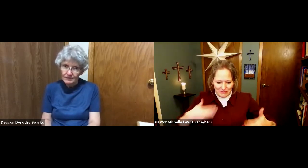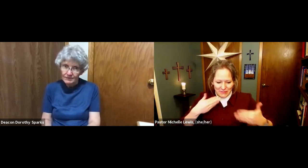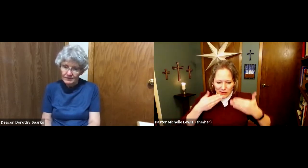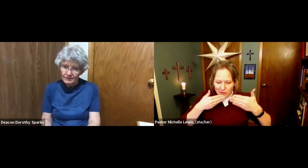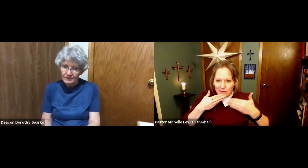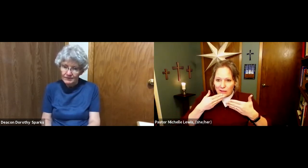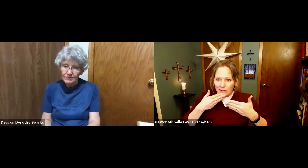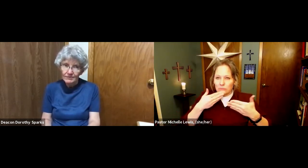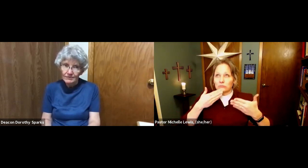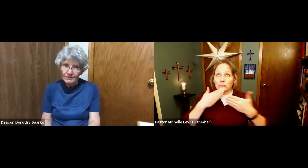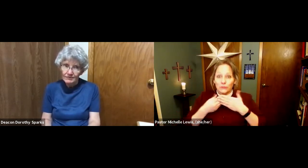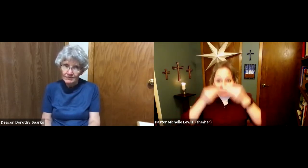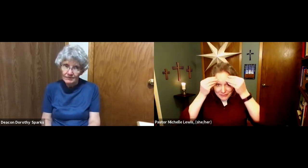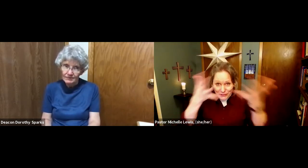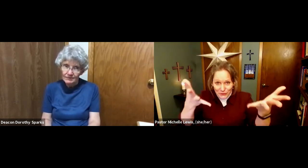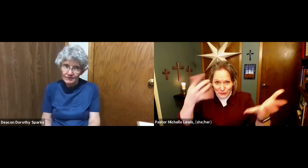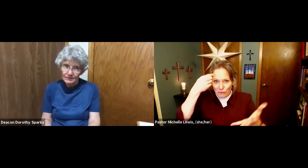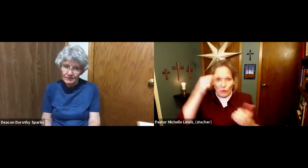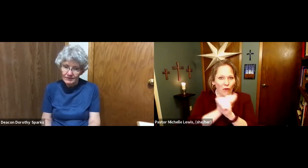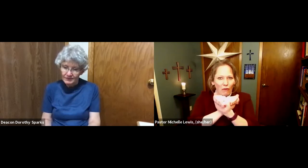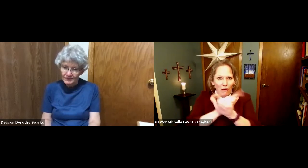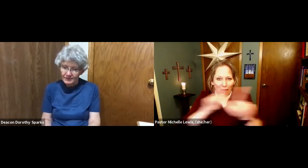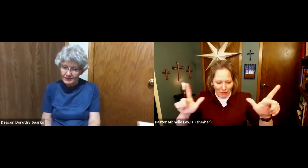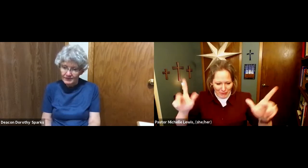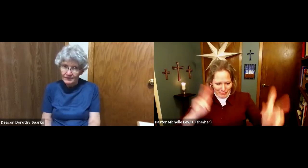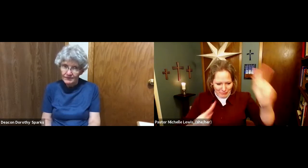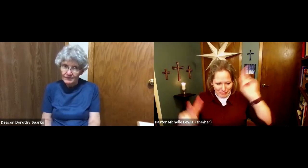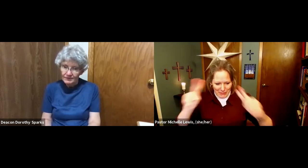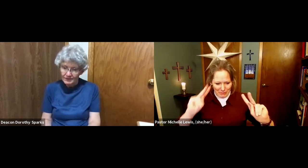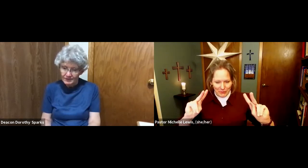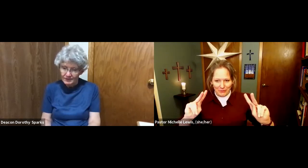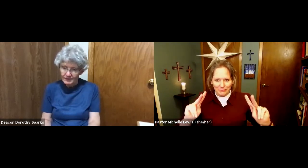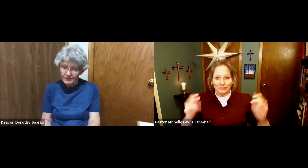of peace and goodwill for all.